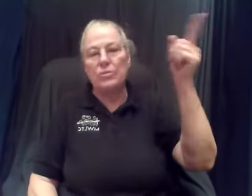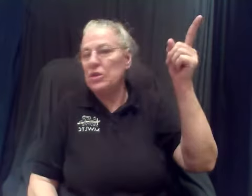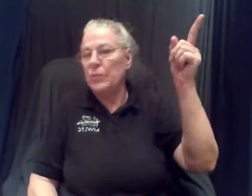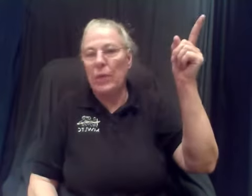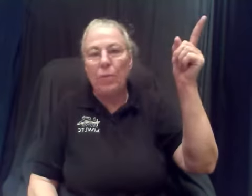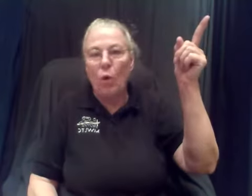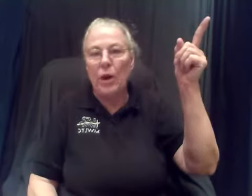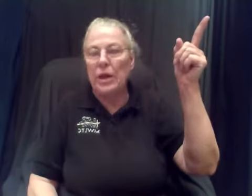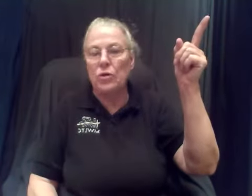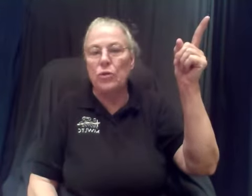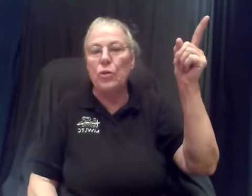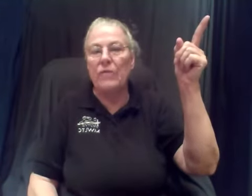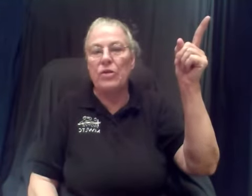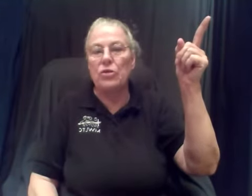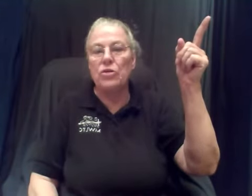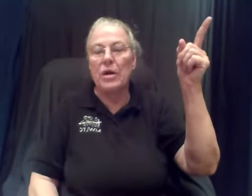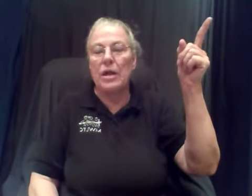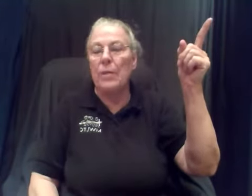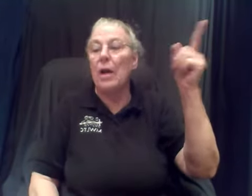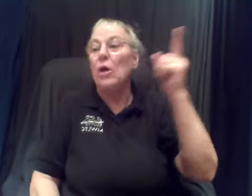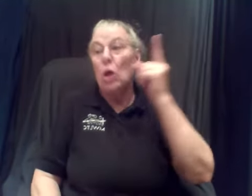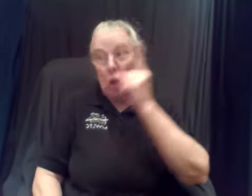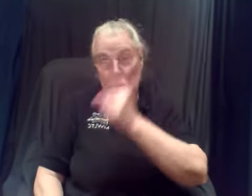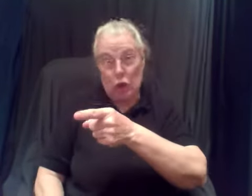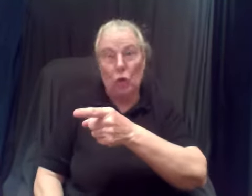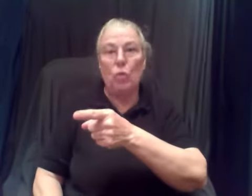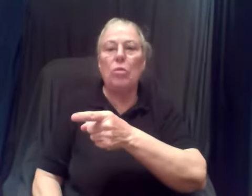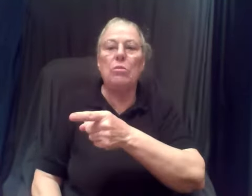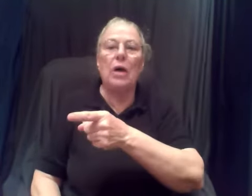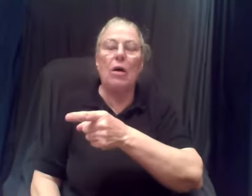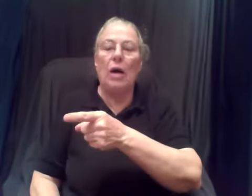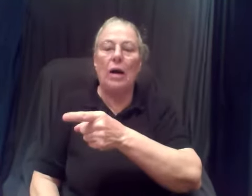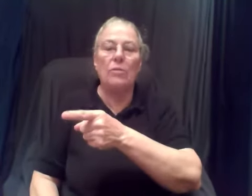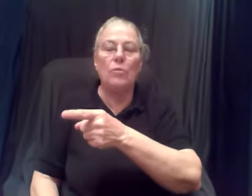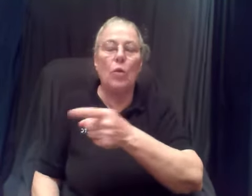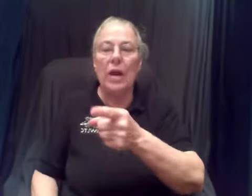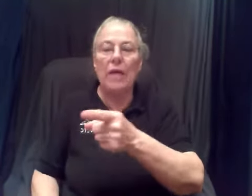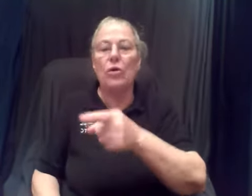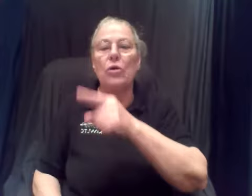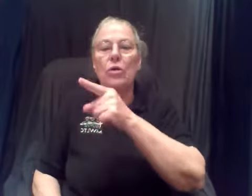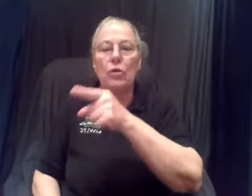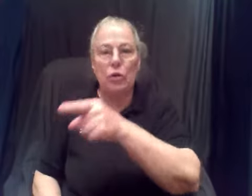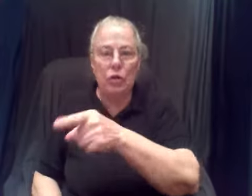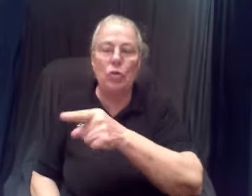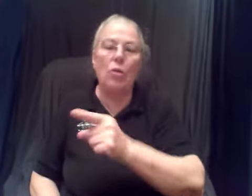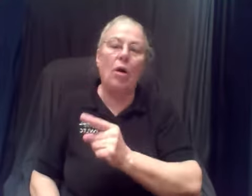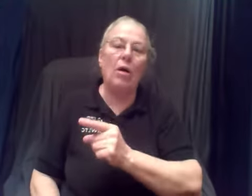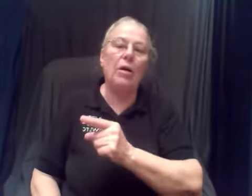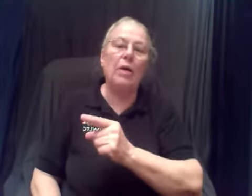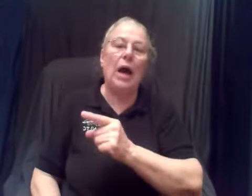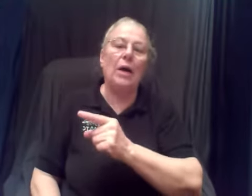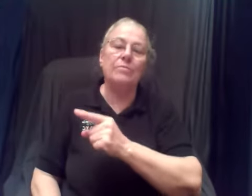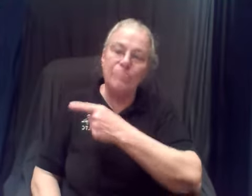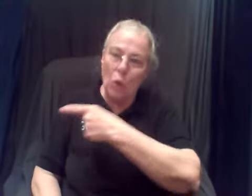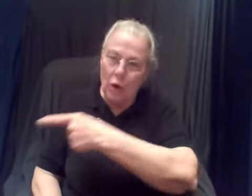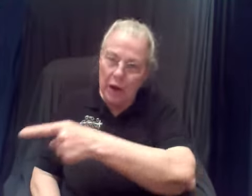be pointing to whoever you're talking about. You, wherever you are, or